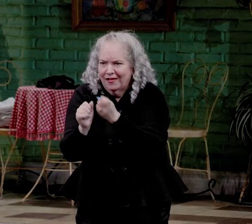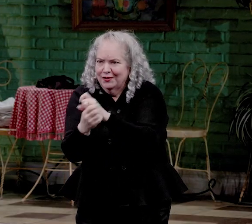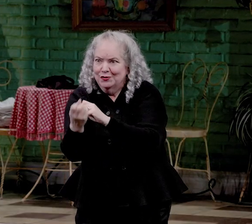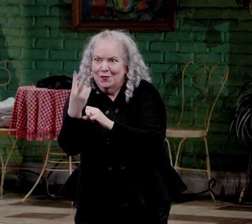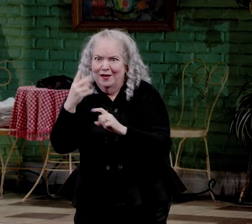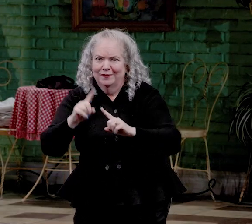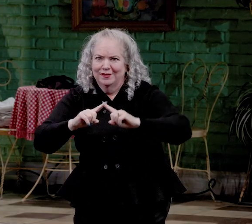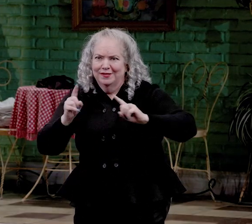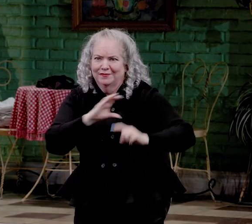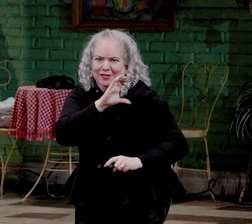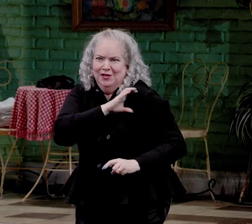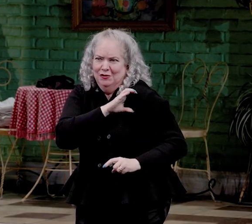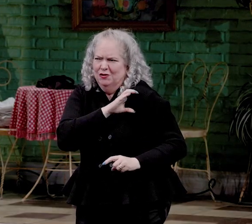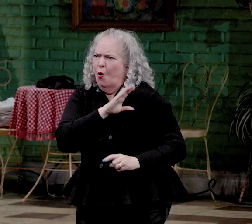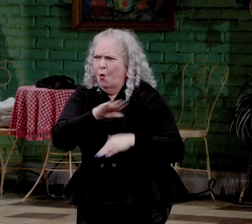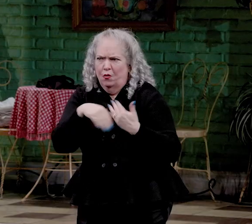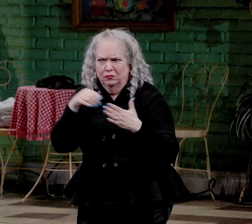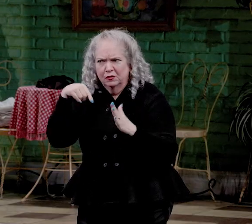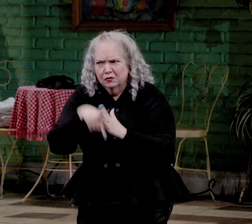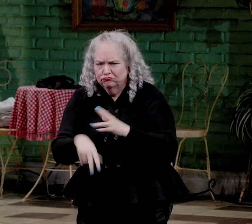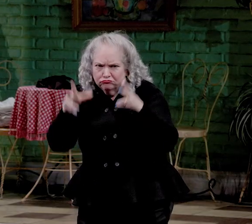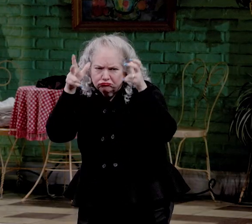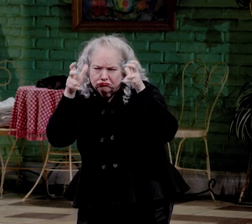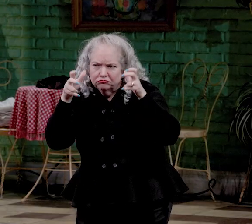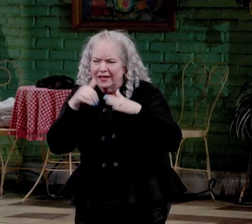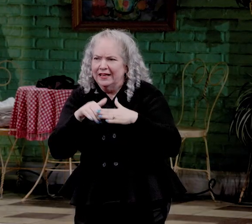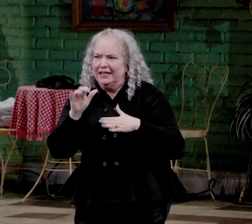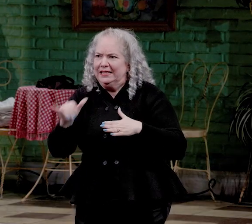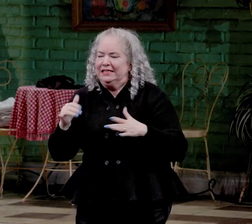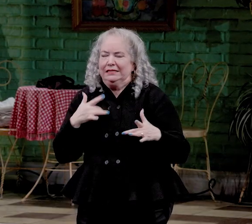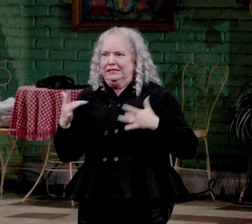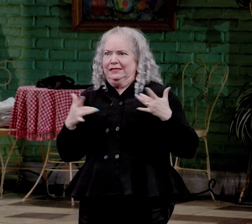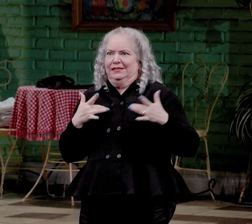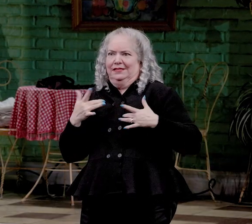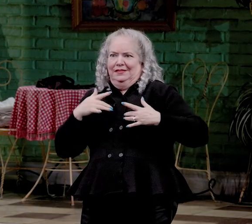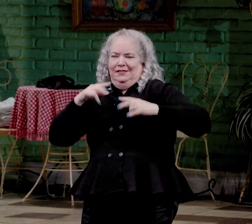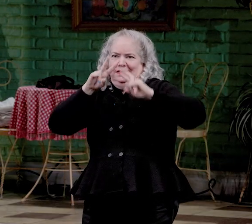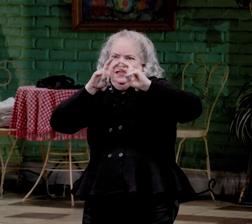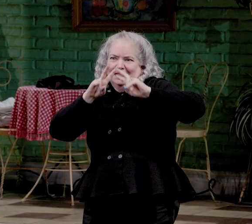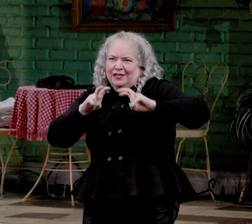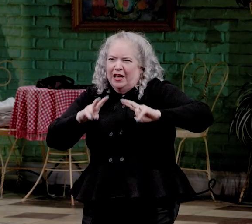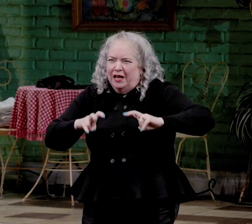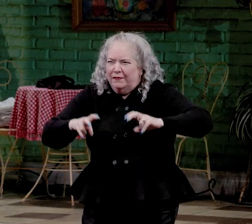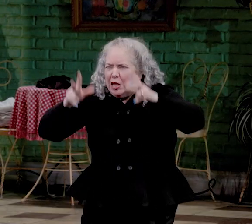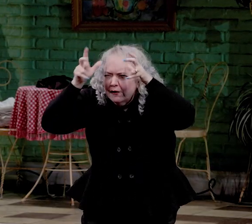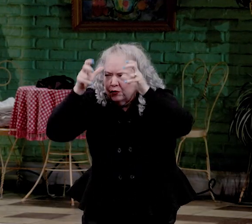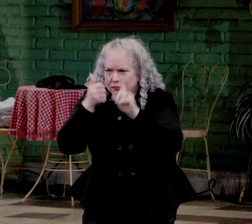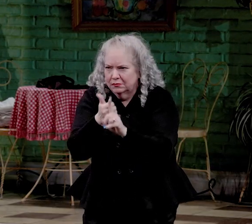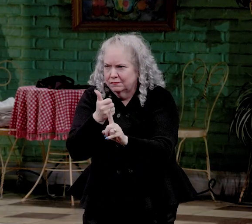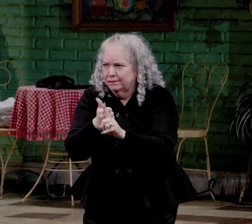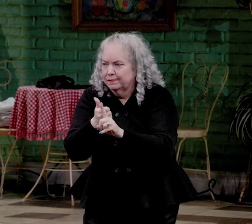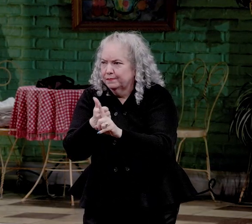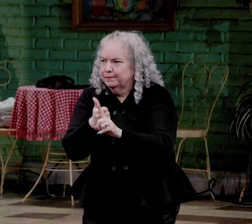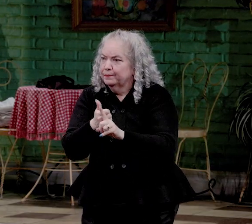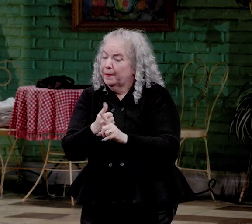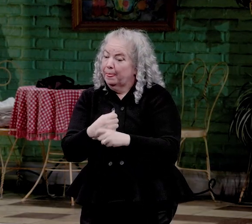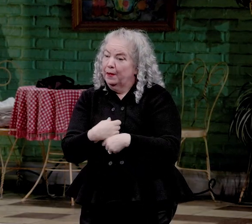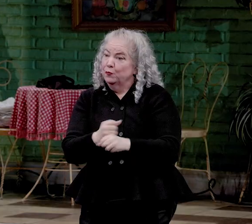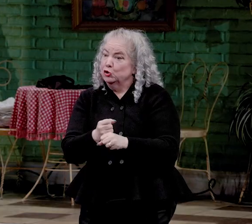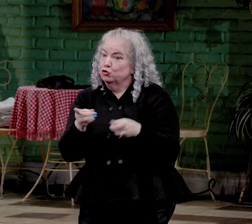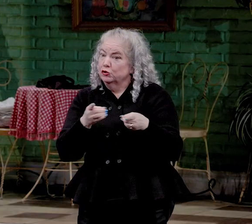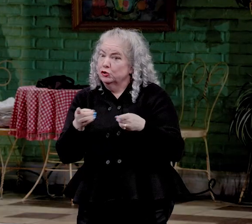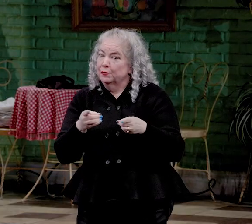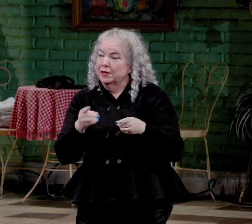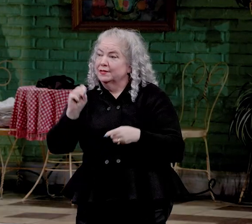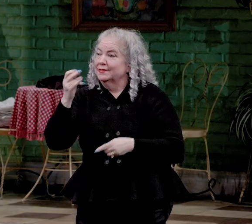of the playwright's darkest characters in this electrifying exploration of evil itself. The production is